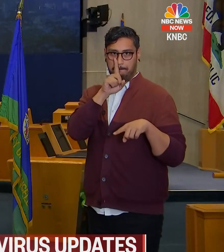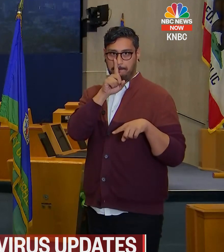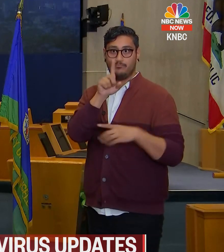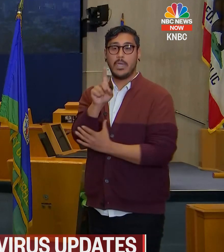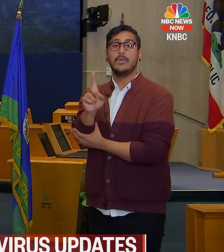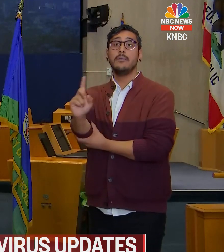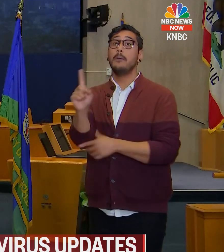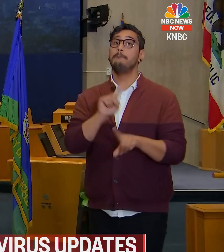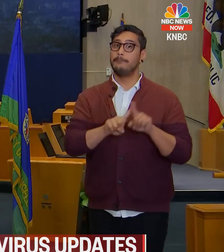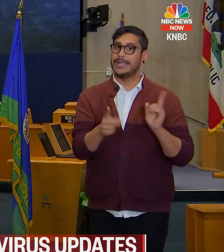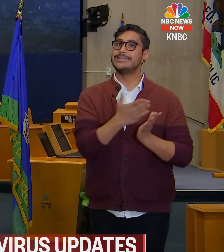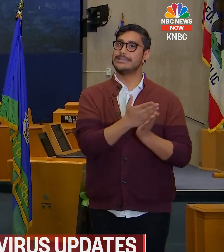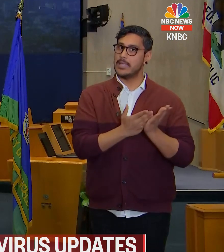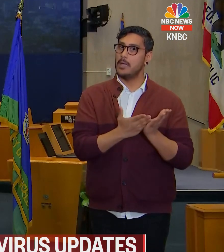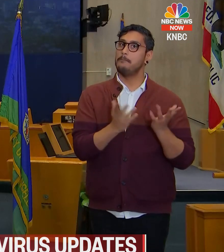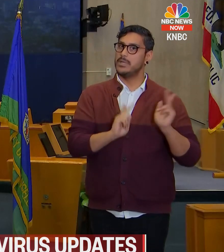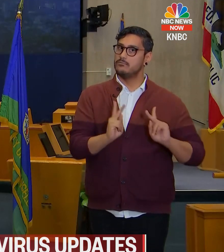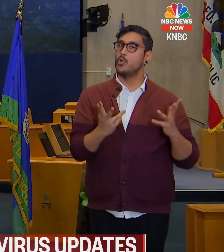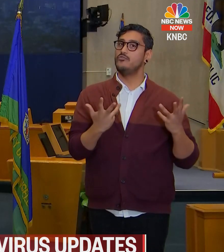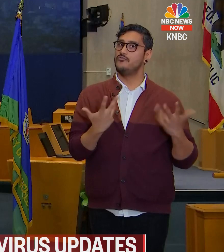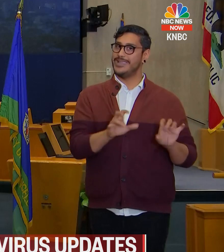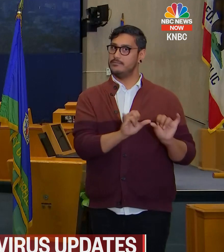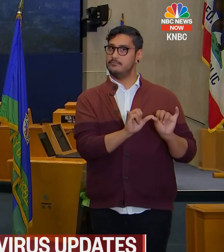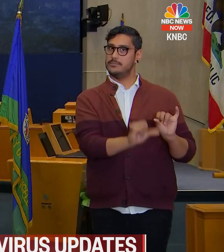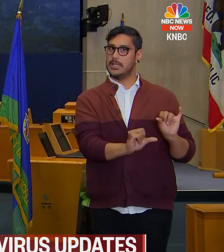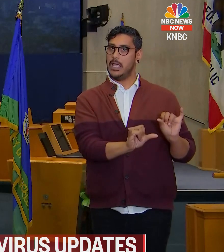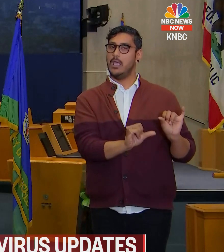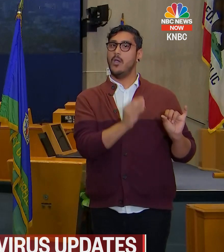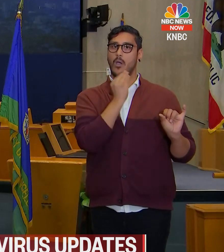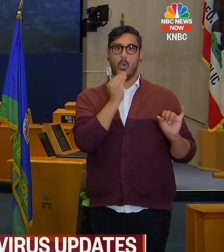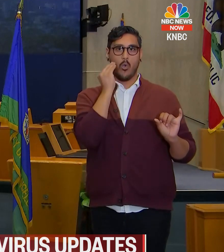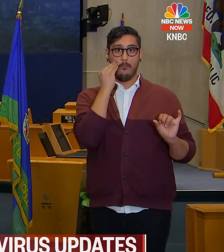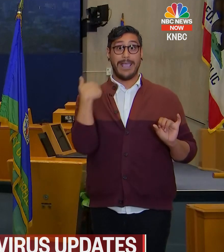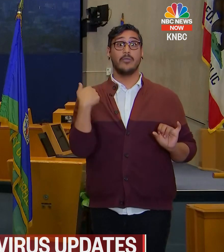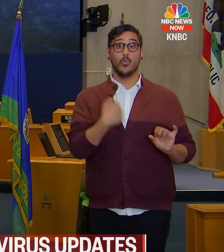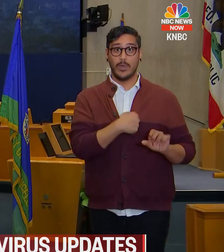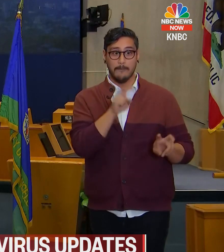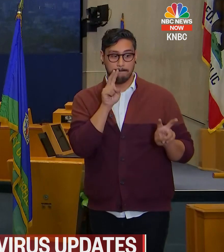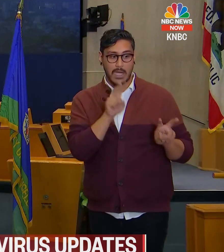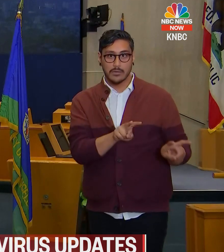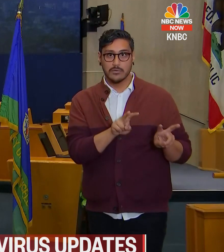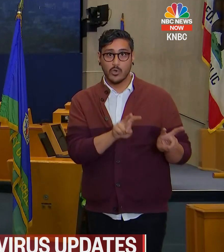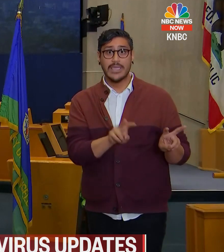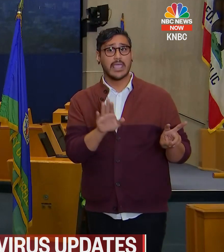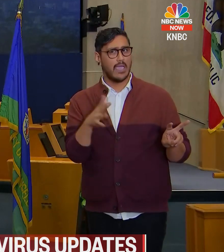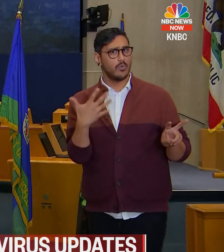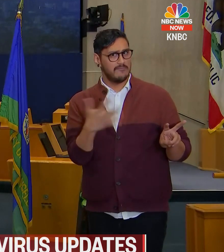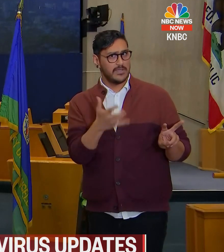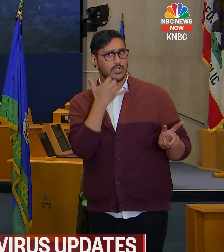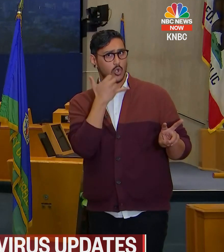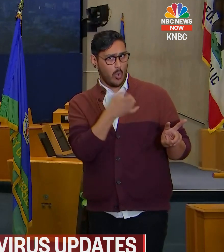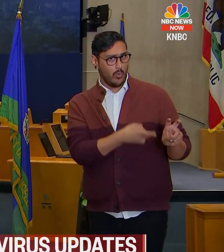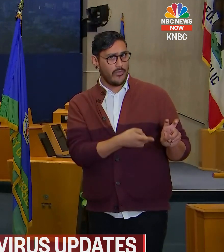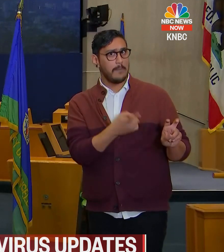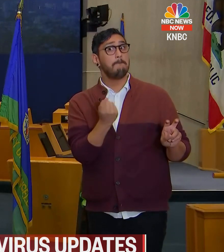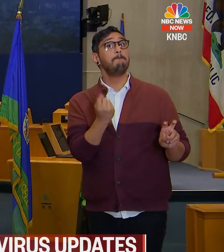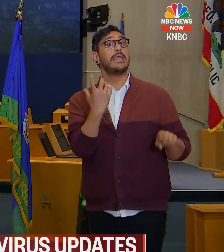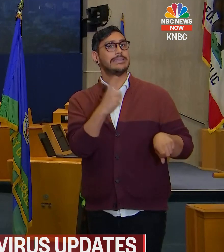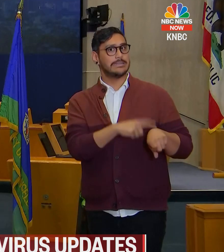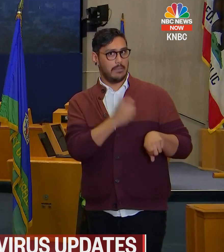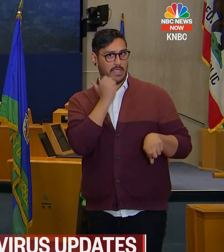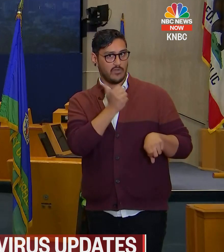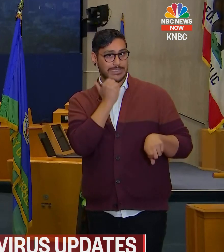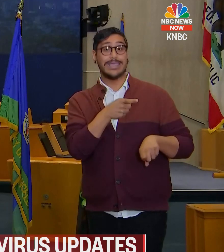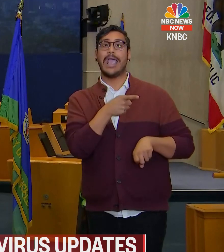members that are at home that we are monitoring, and I can say that we talk to them several times a day, and they're all doing